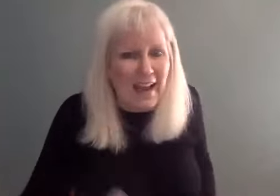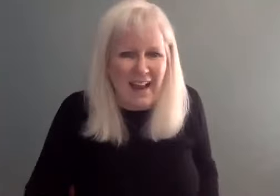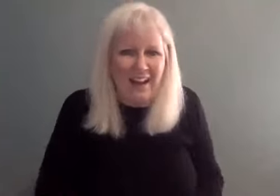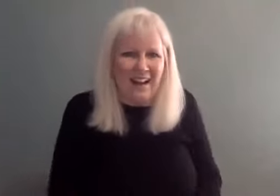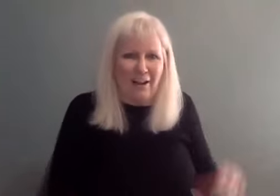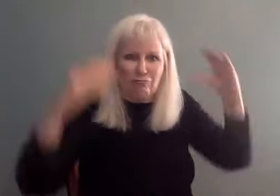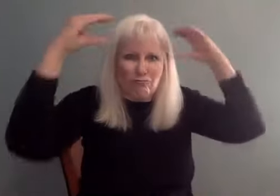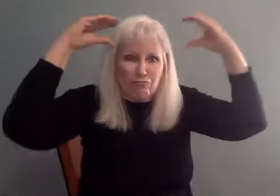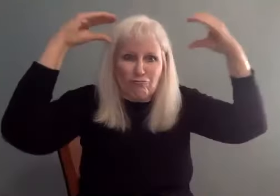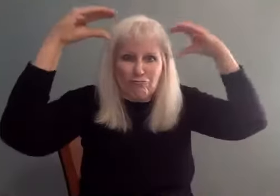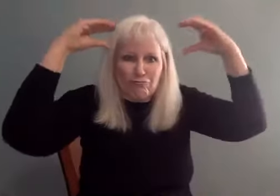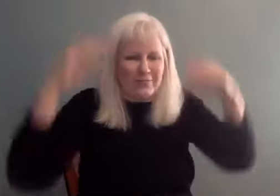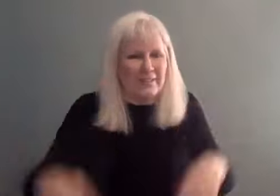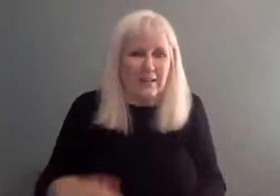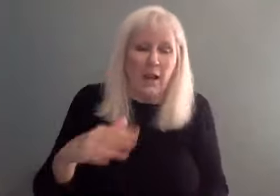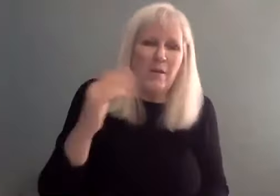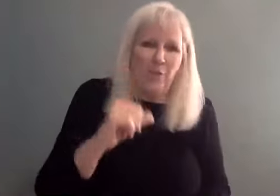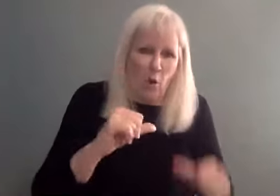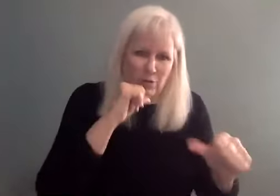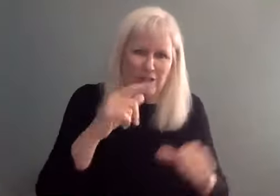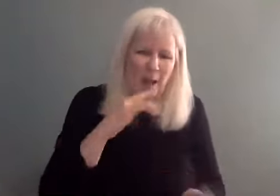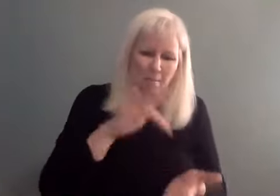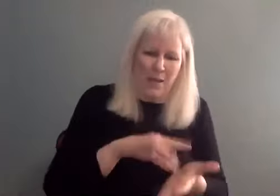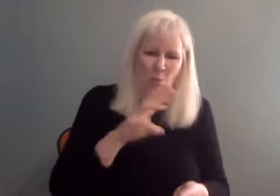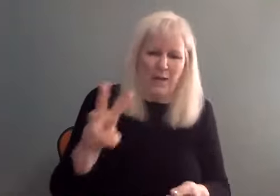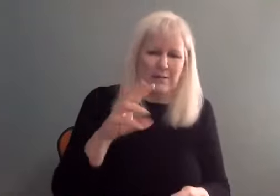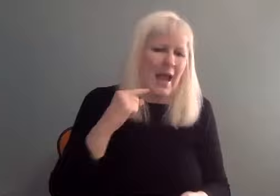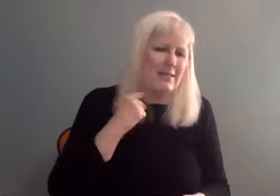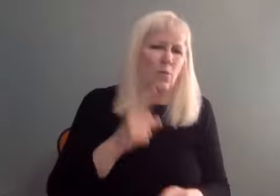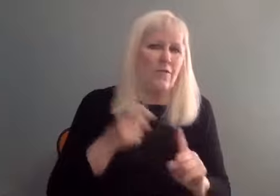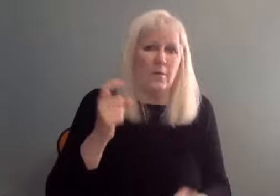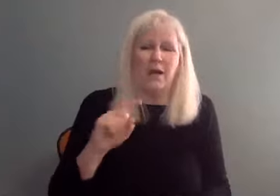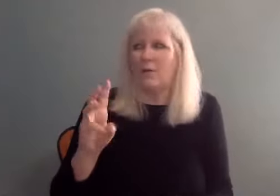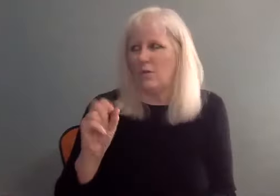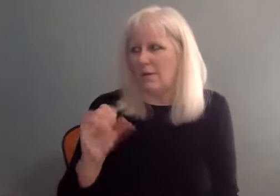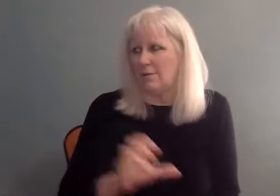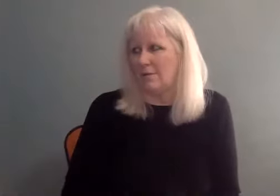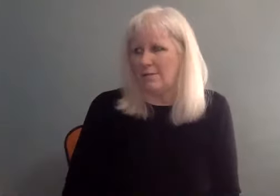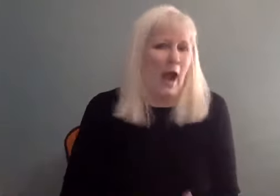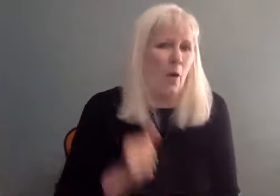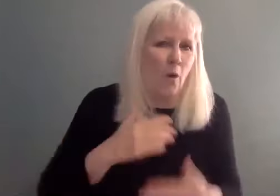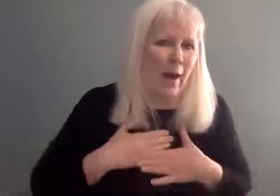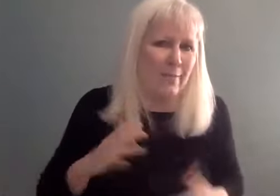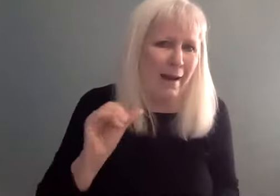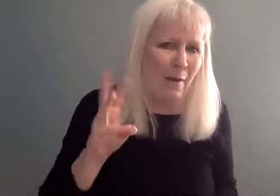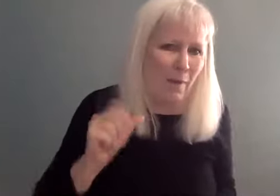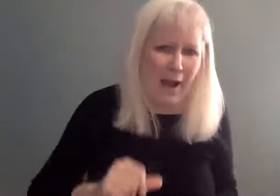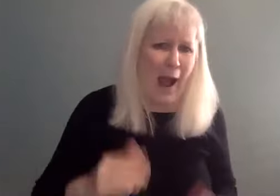When I was drinking, people would say, "You have a Midwest accent. Where are you from?" And I go, "Wisconsin." It was like, because I was never enough. And I had a different